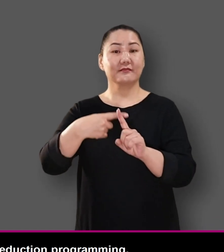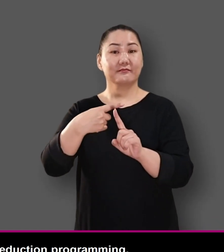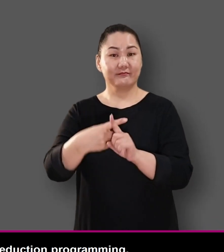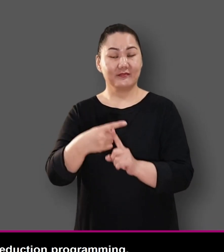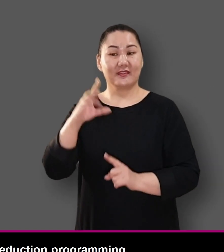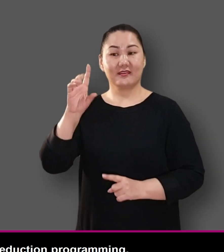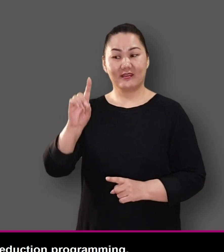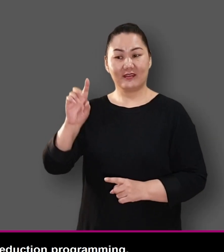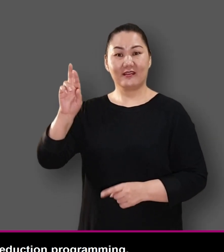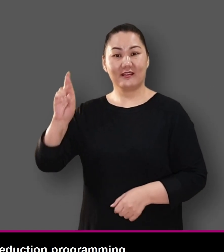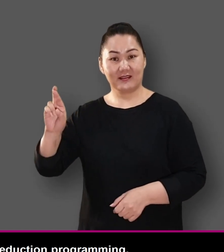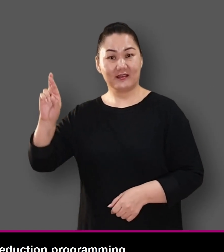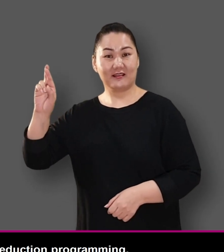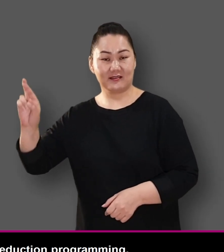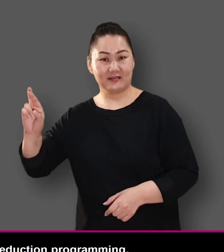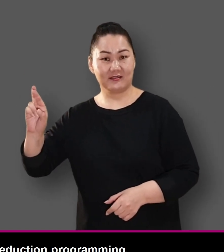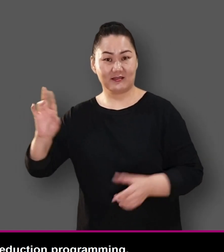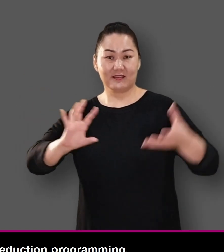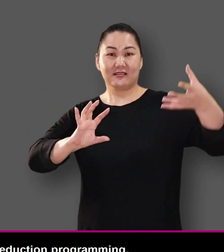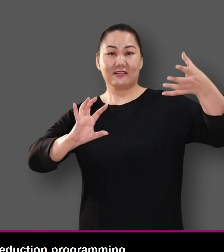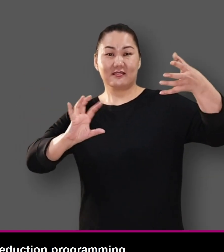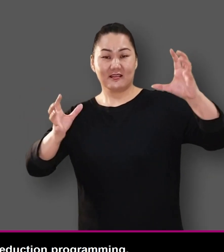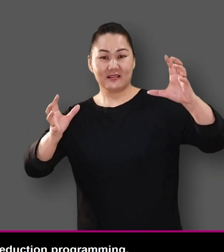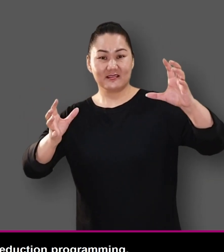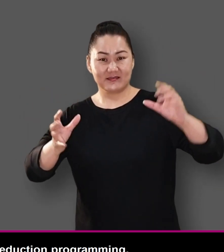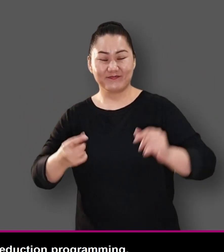and disaster risk reduction programming.